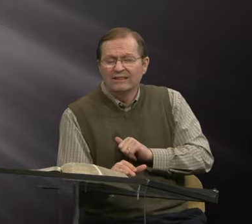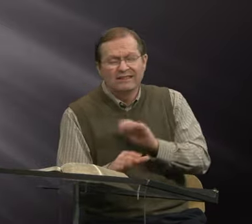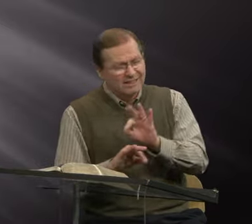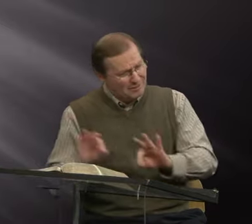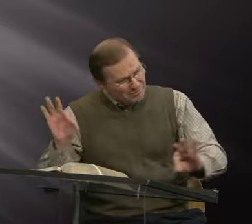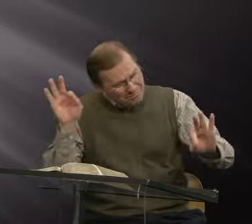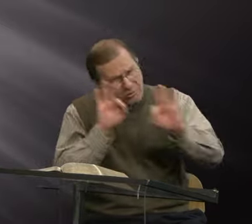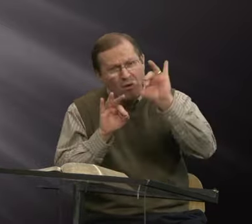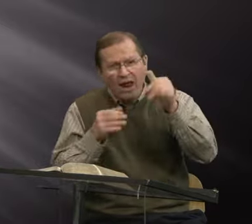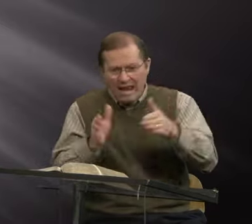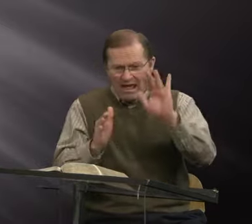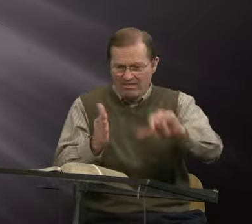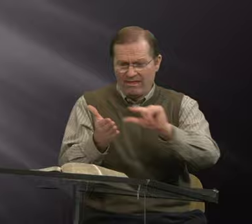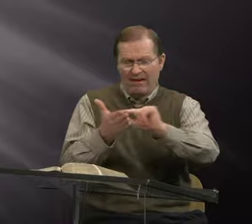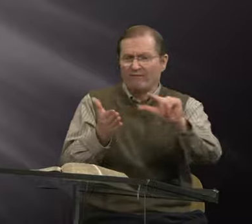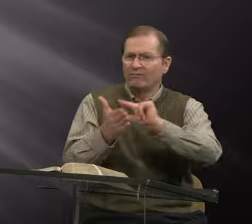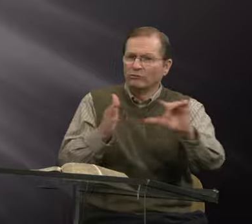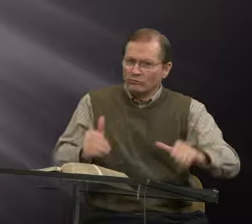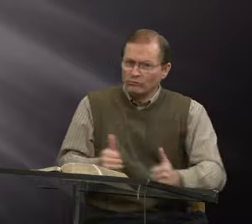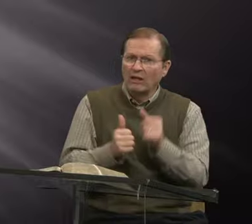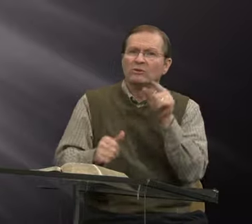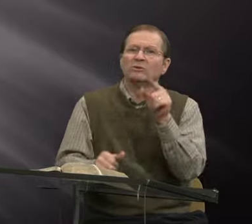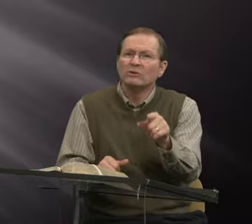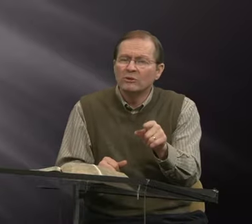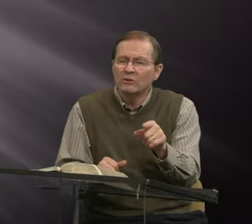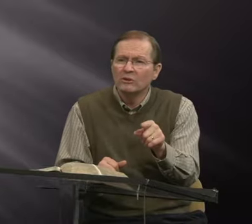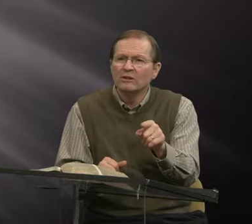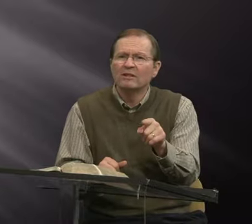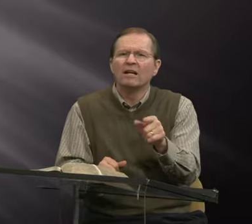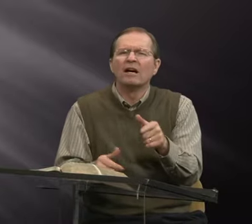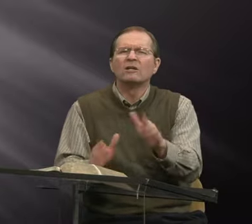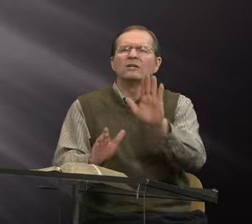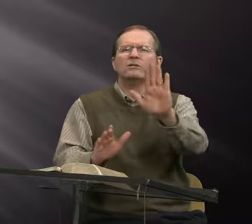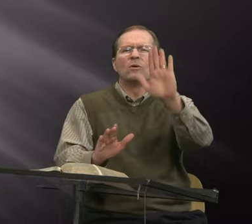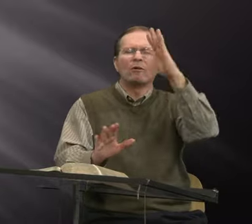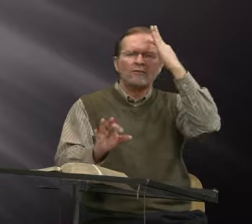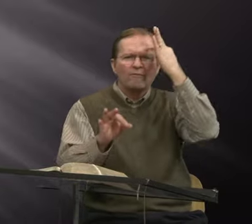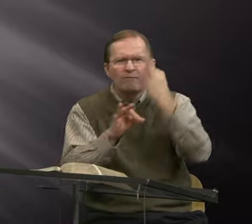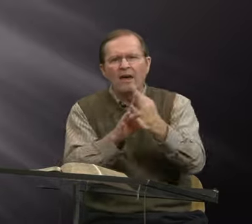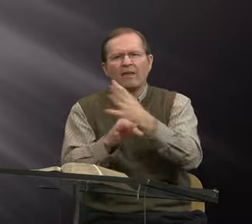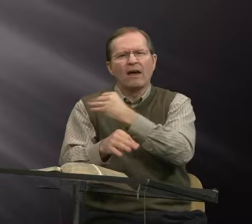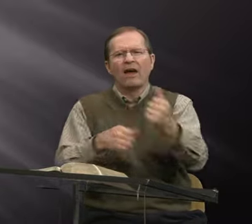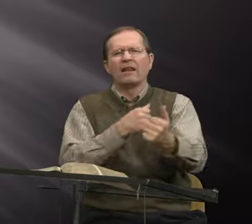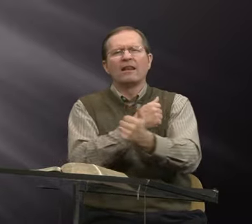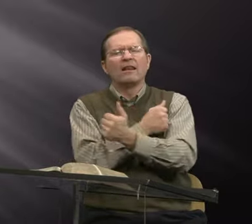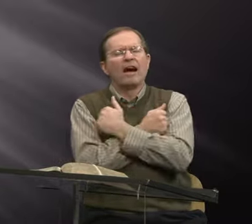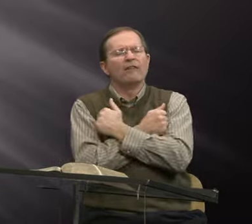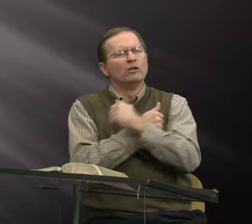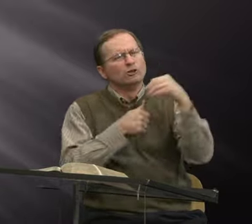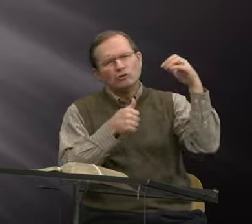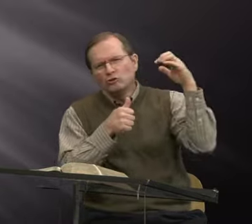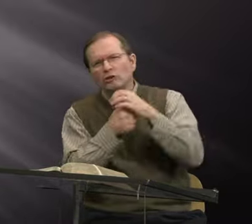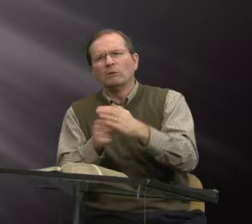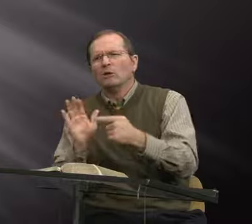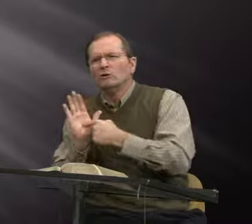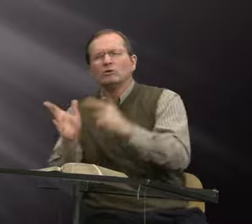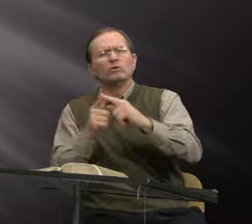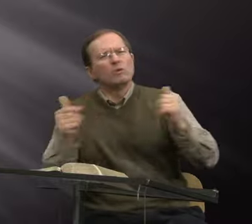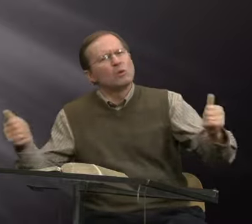about us. How do we handle those kind of things? That verse is a challenge to help our faith and